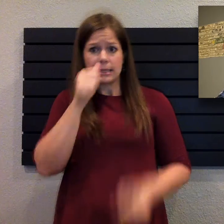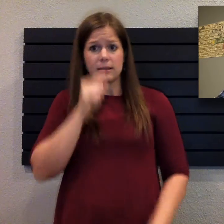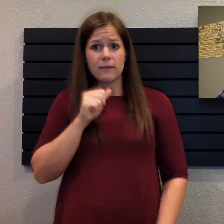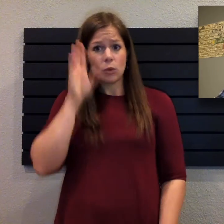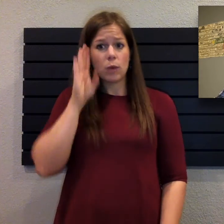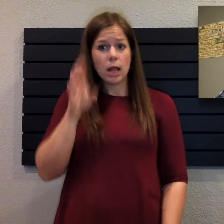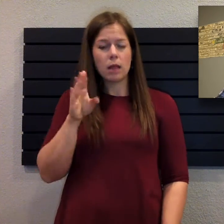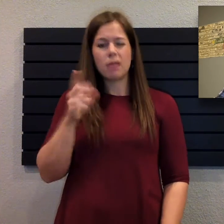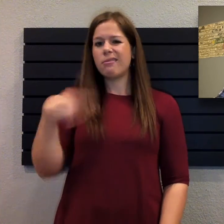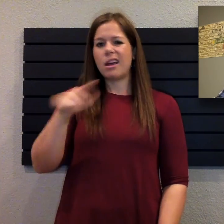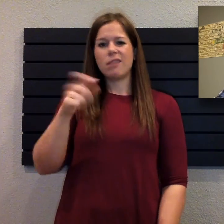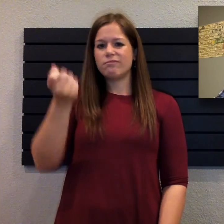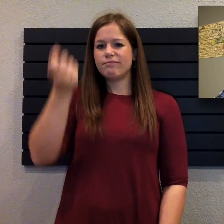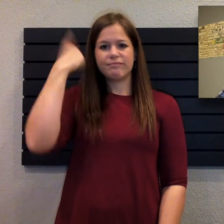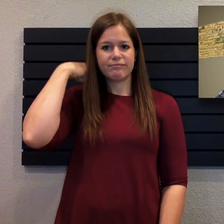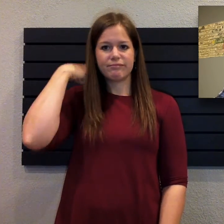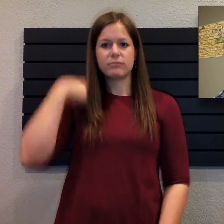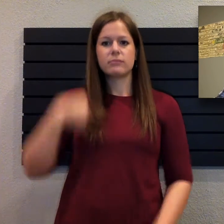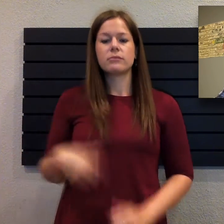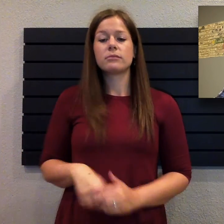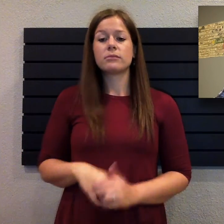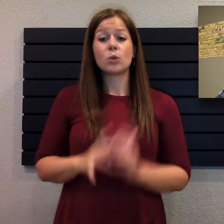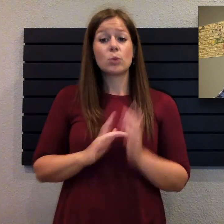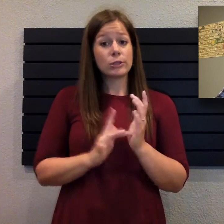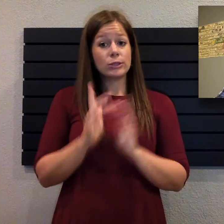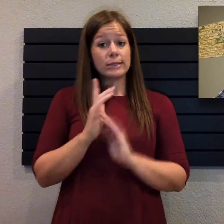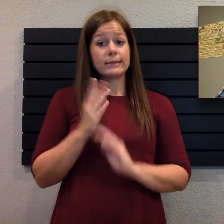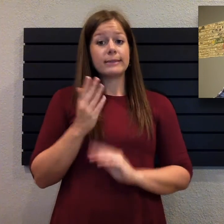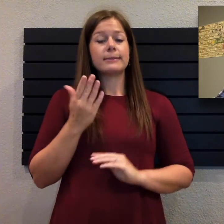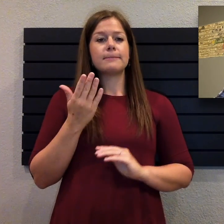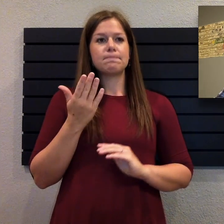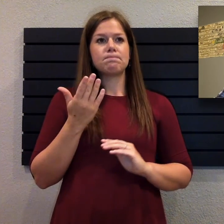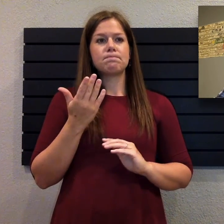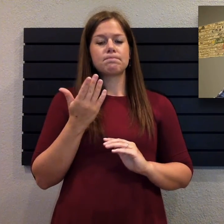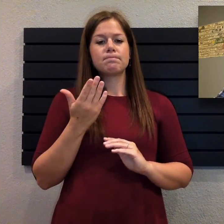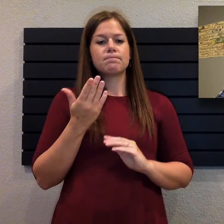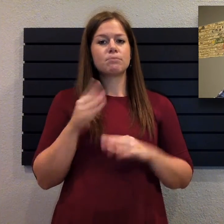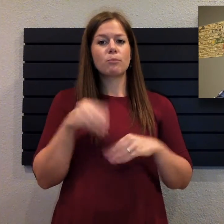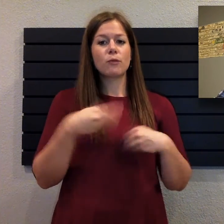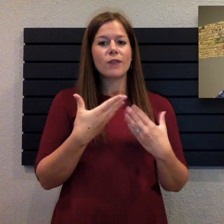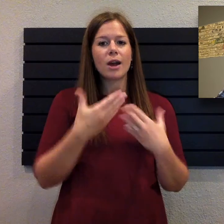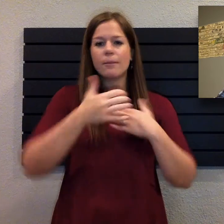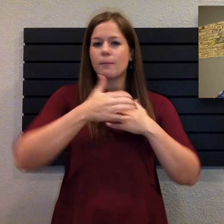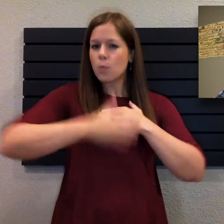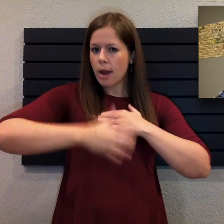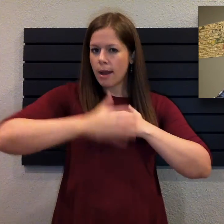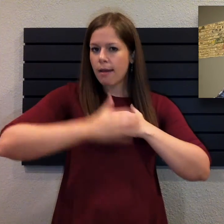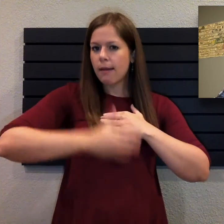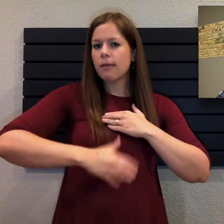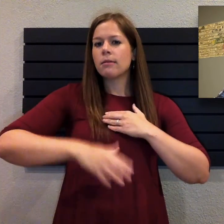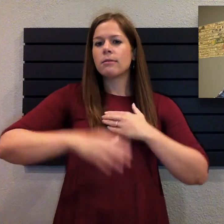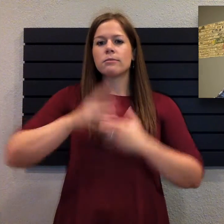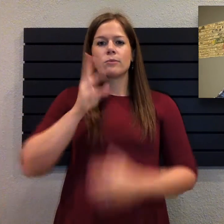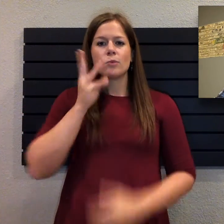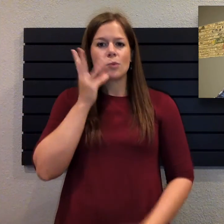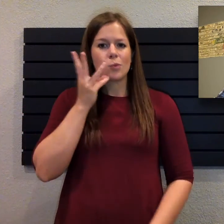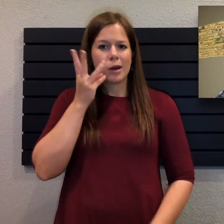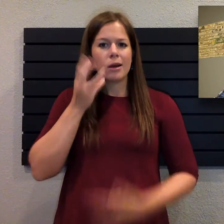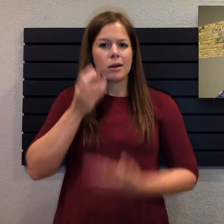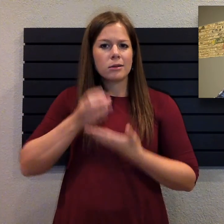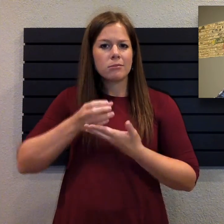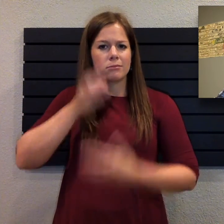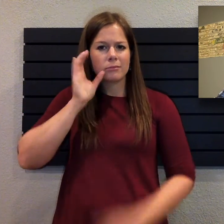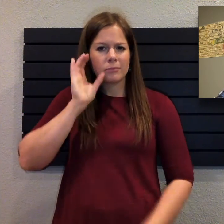going to suffer. And so he gives them this feast of bread and